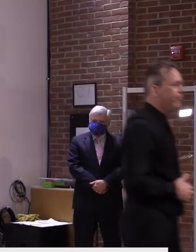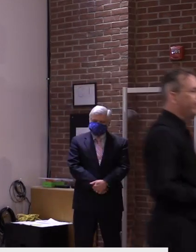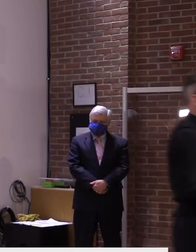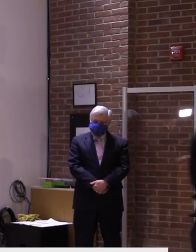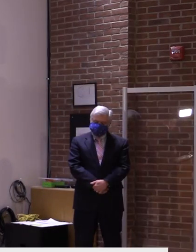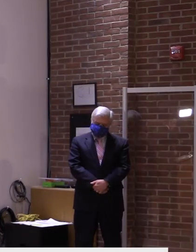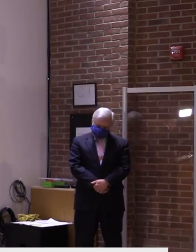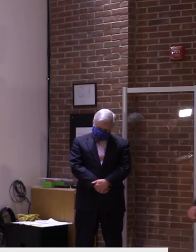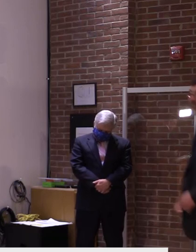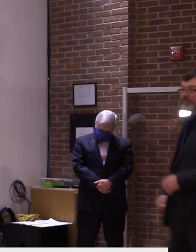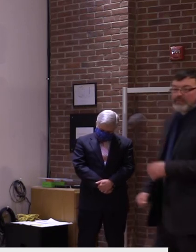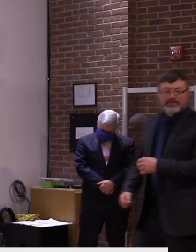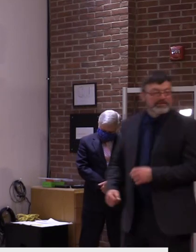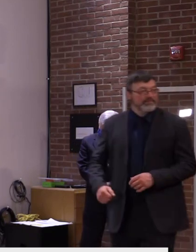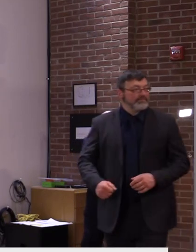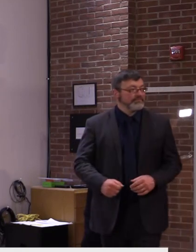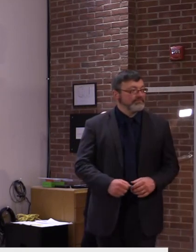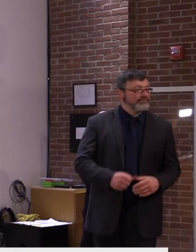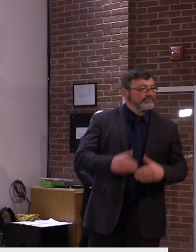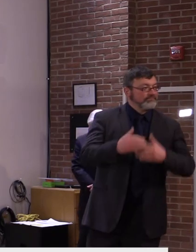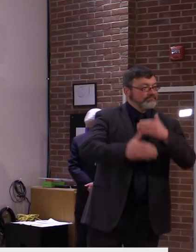Waterbury